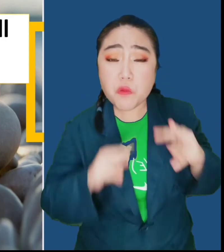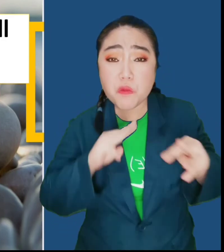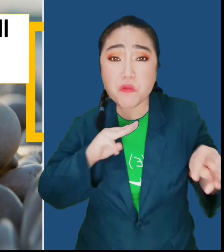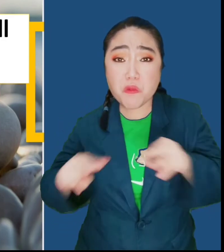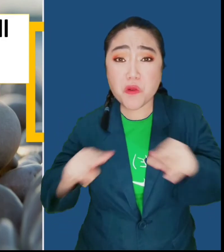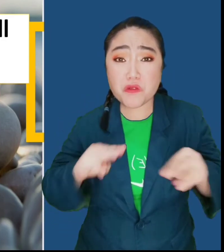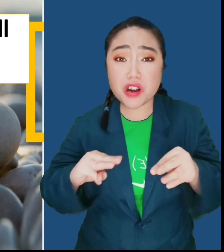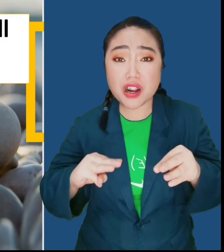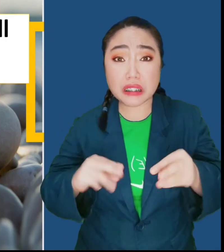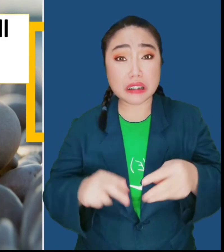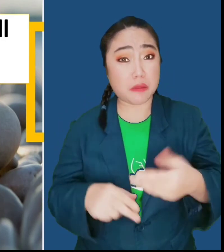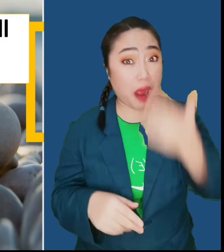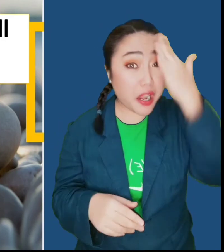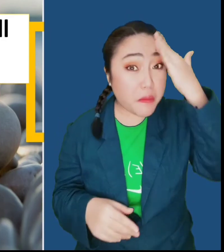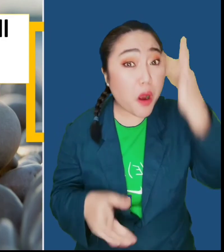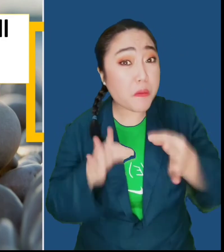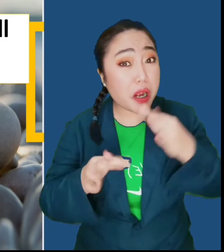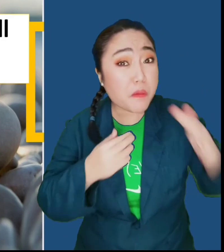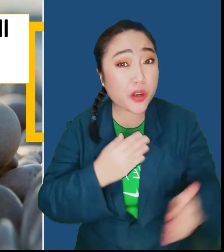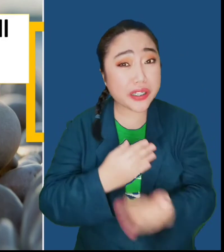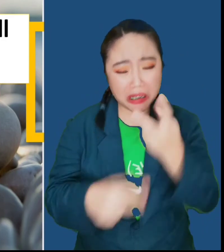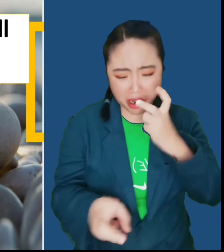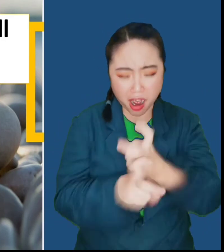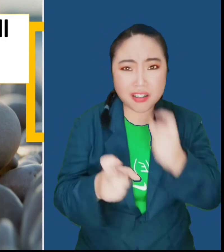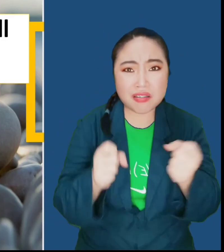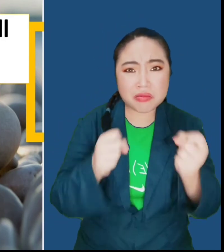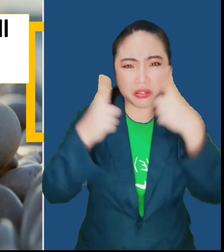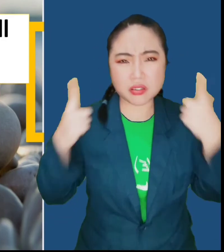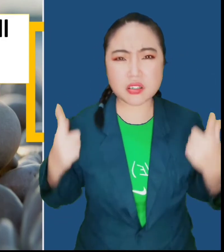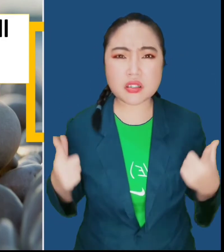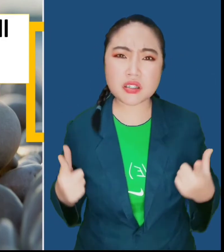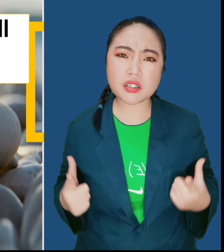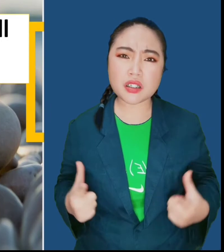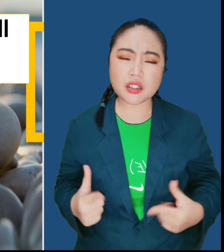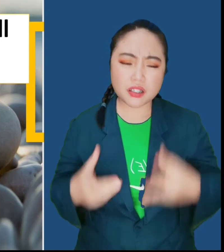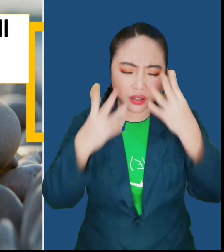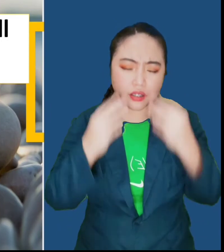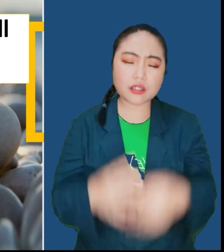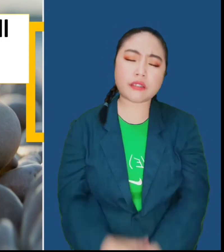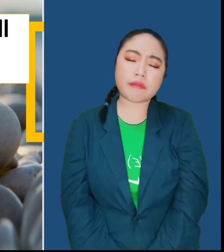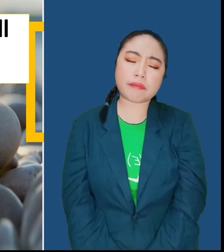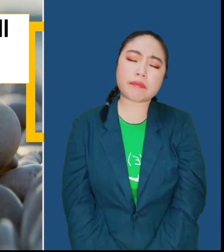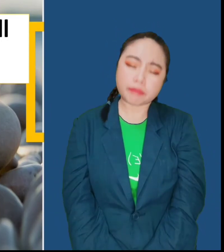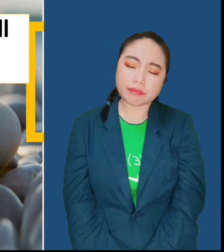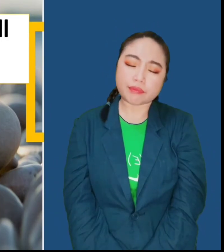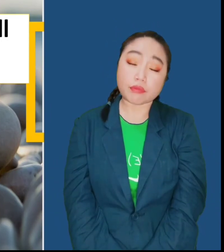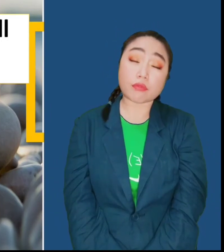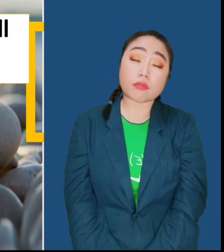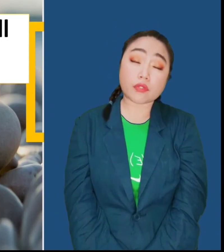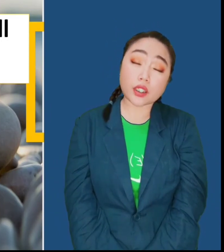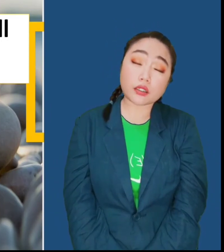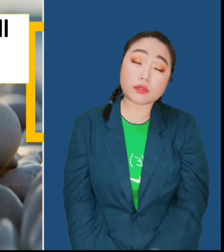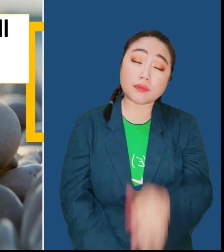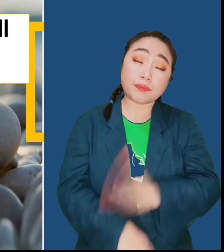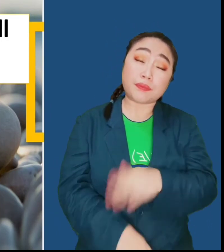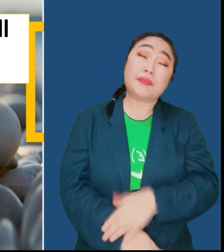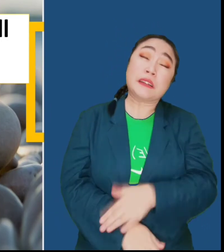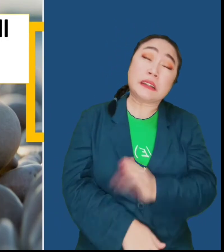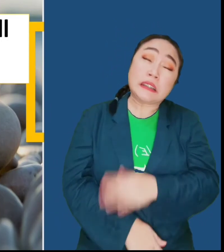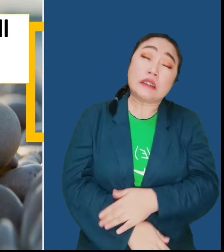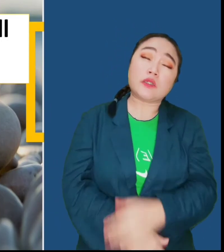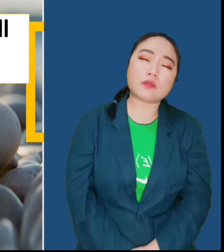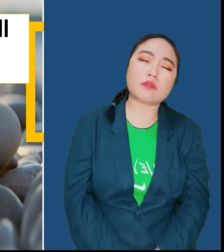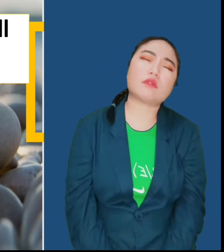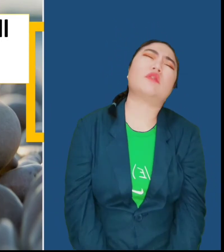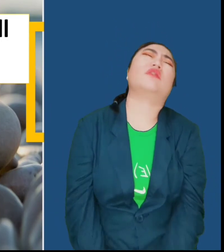move because you don't want to wake up. It's so hard to wake up. Your mom would call you again and again.